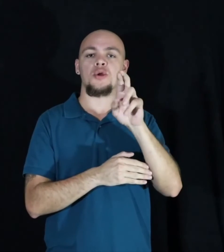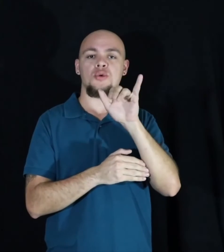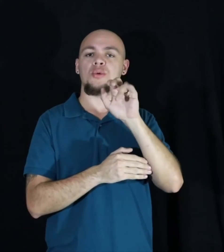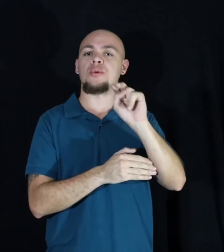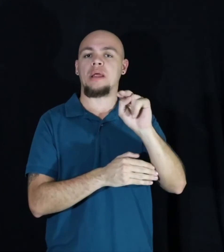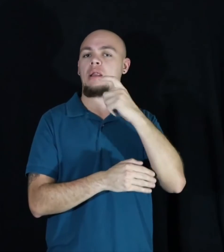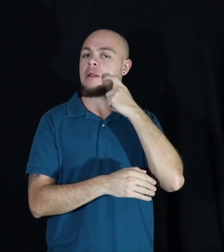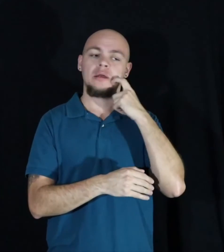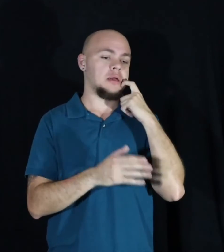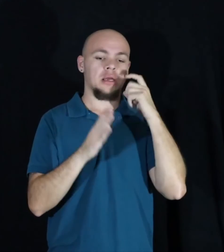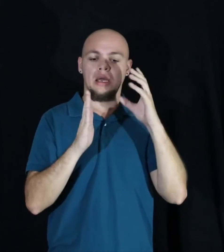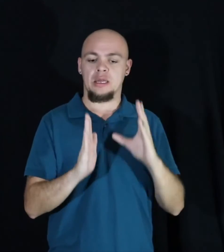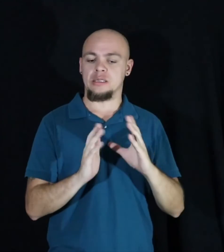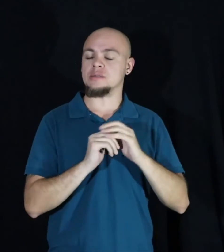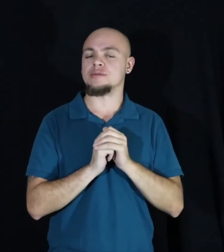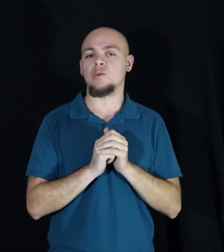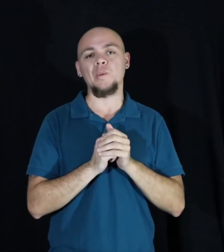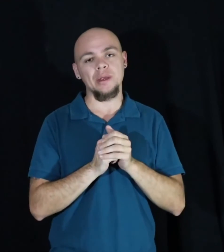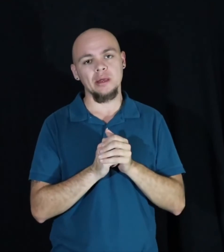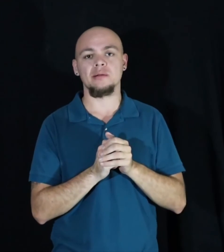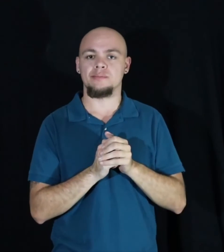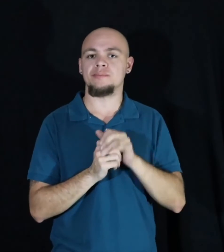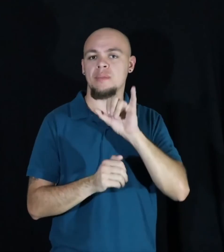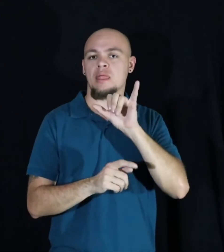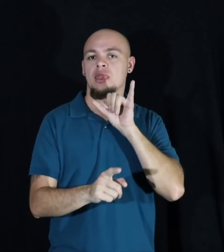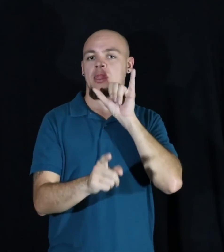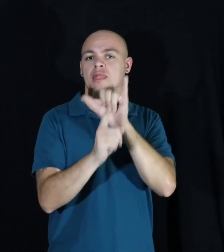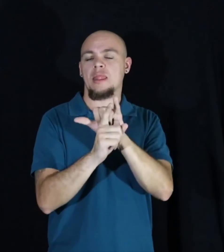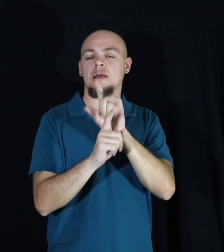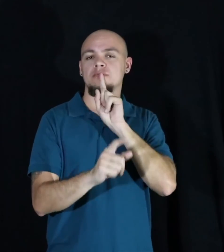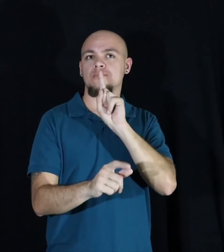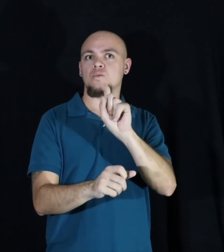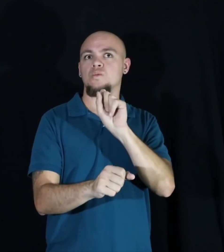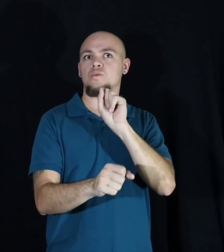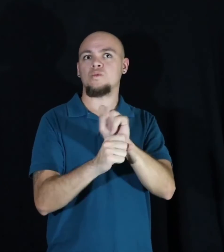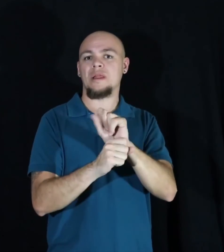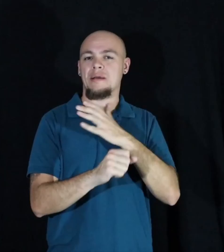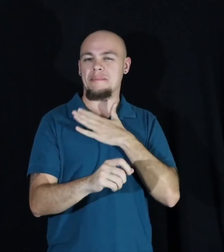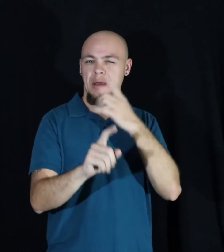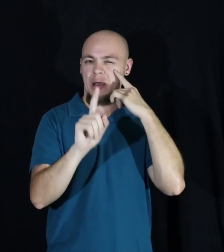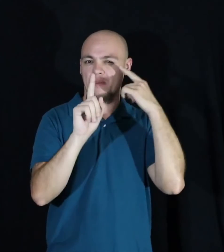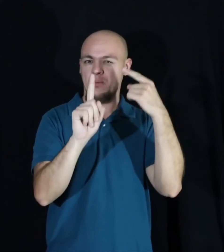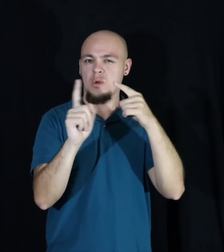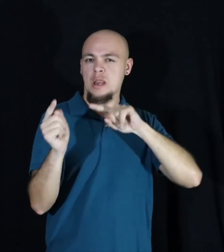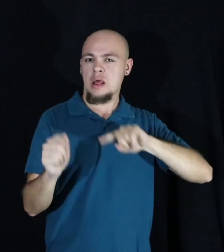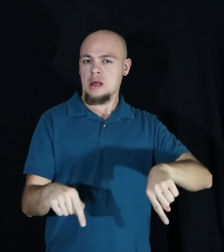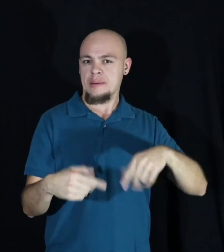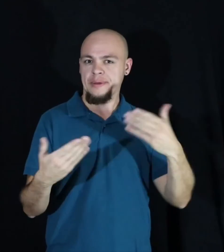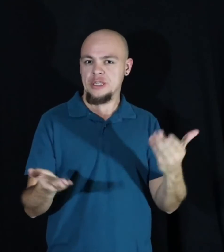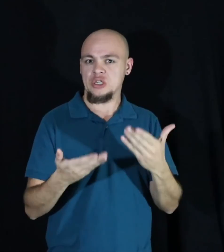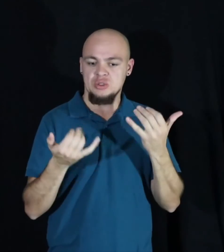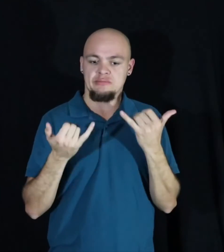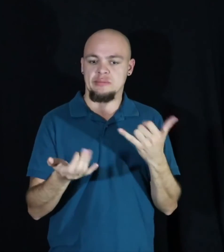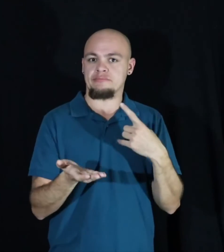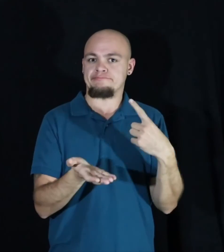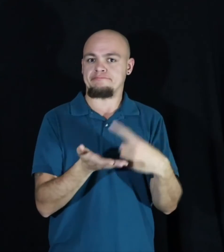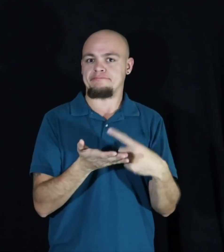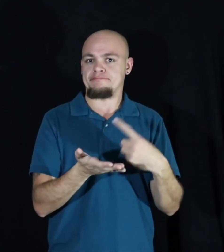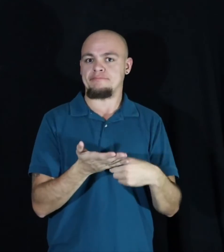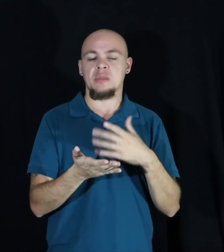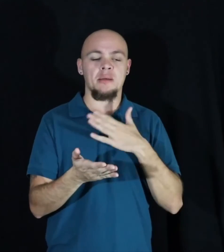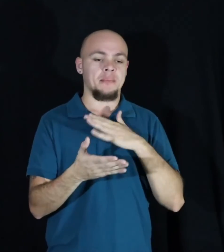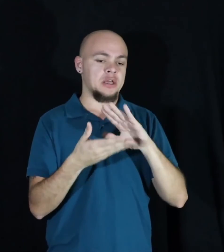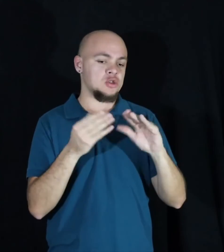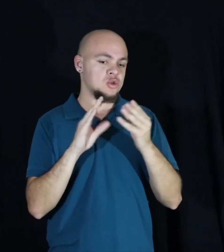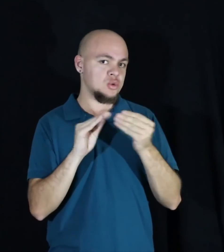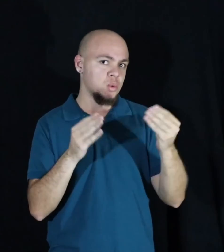And so that's really what my point of coming here and talking today and sharing my